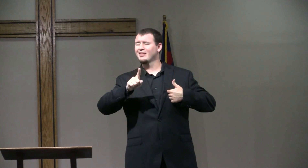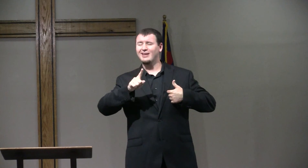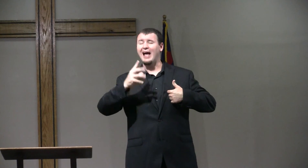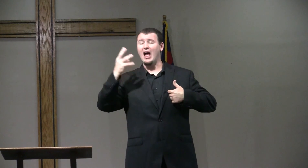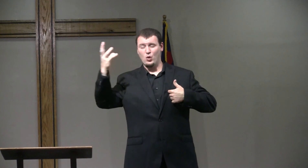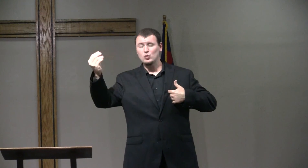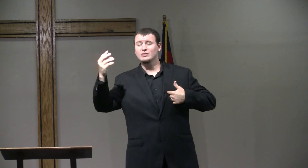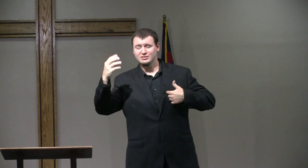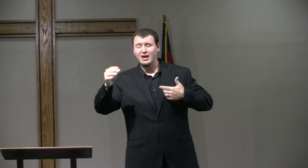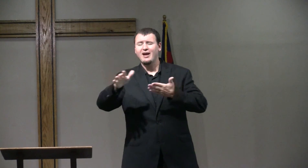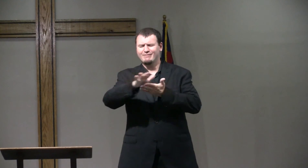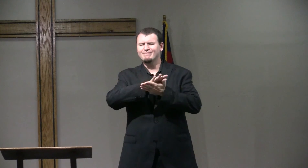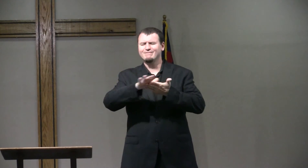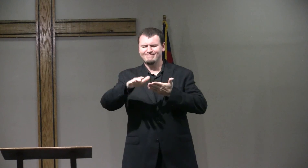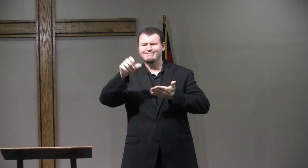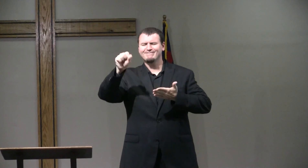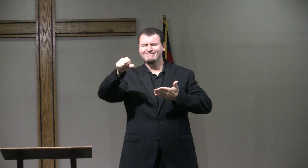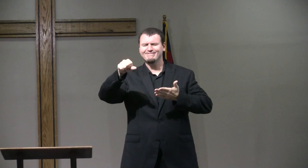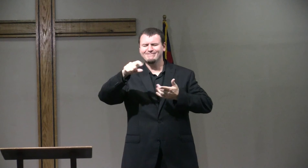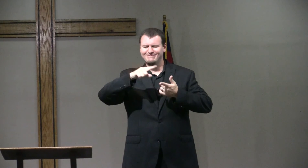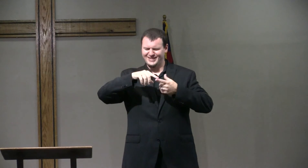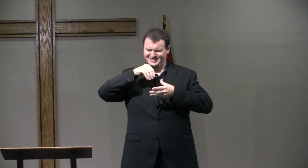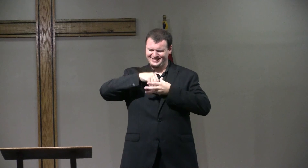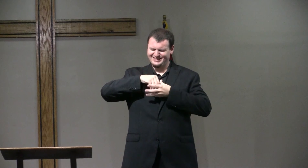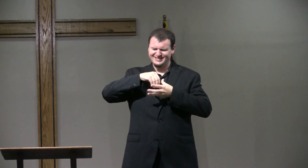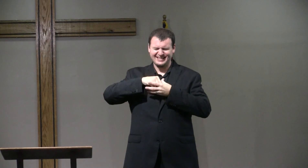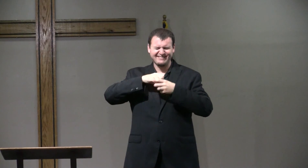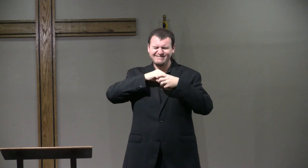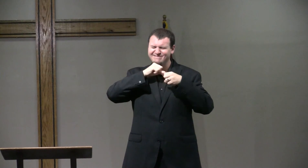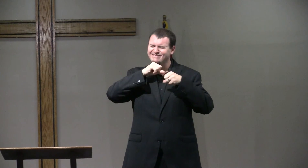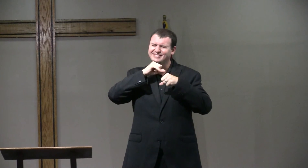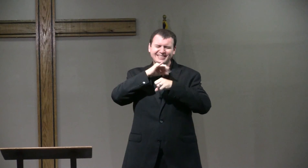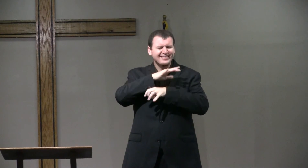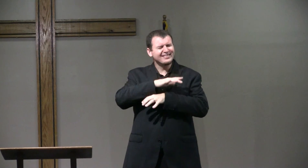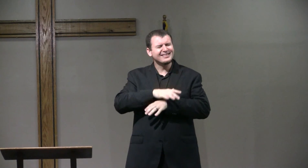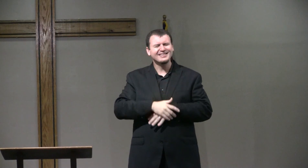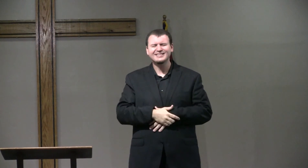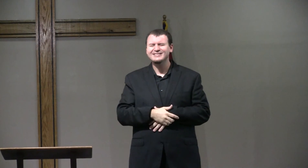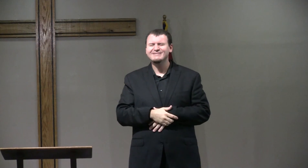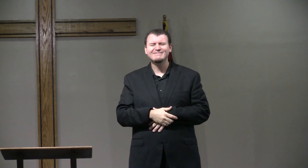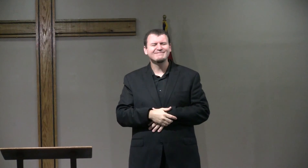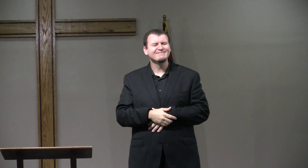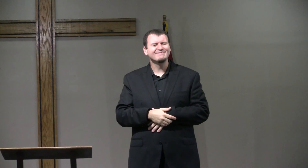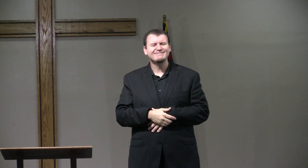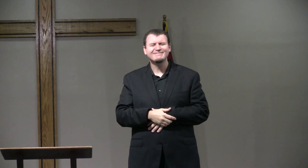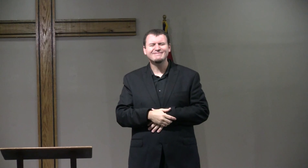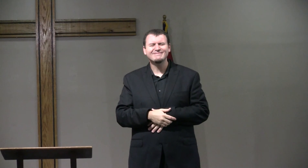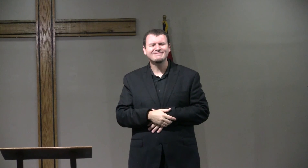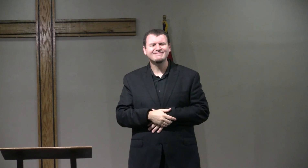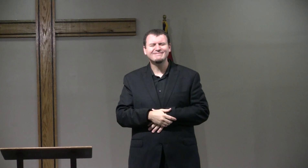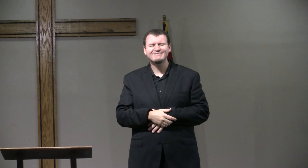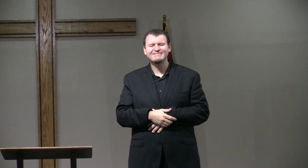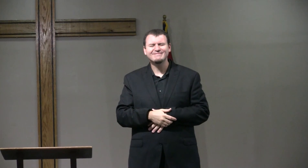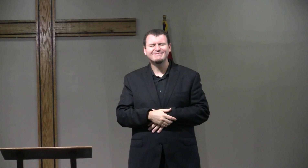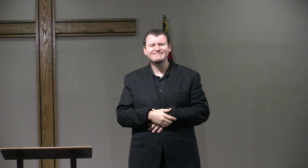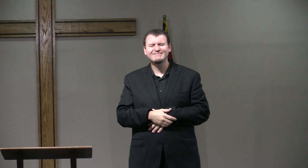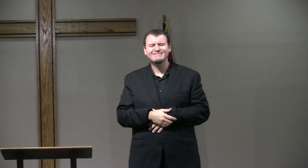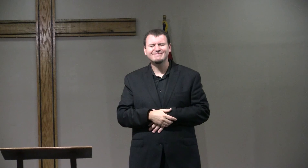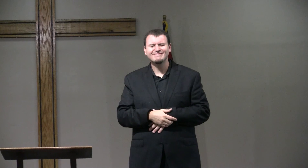and sometimes we think, oh, we're so righteous and we're so good, and maybe we might look that way on the outside, but